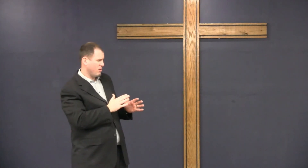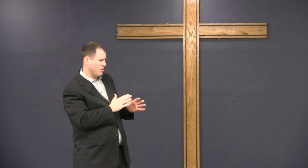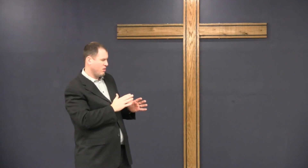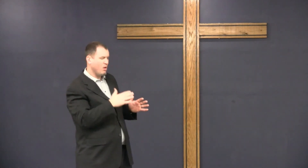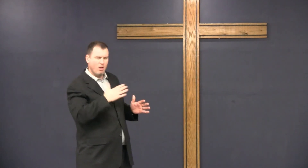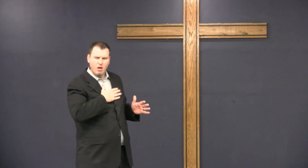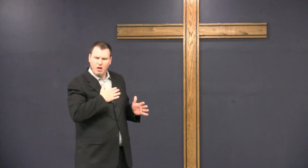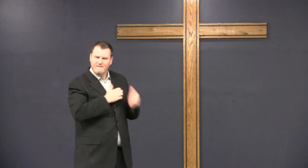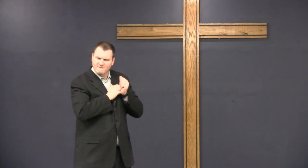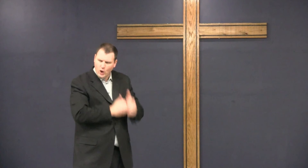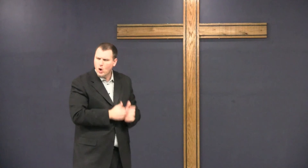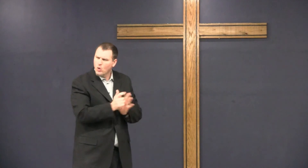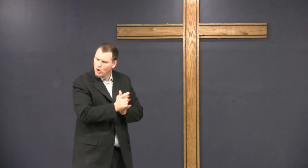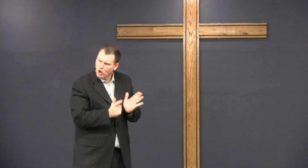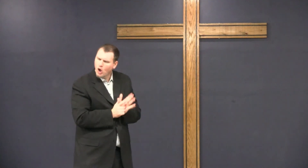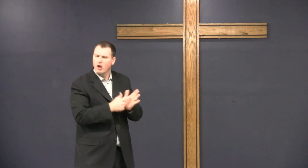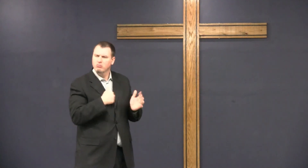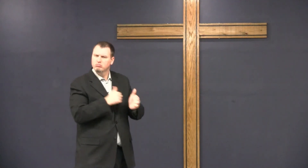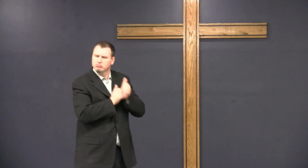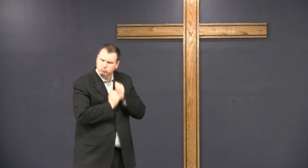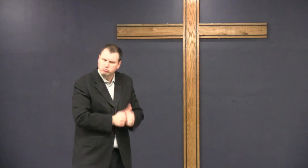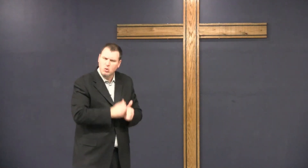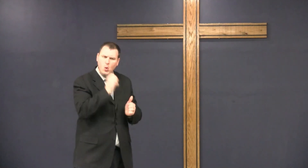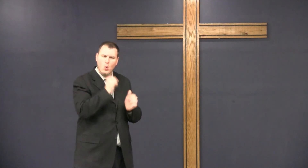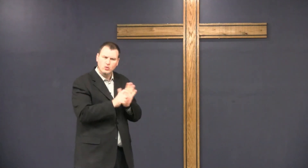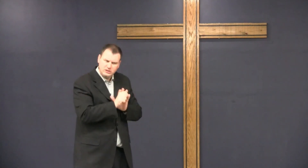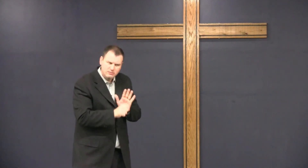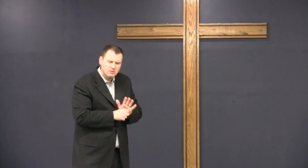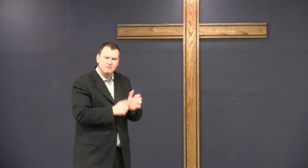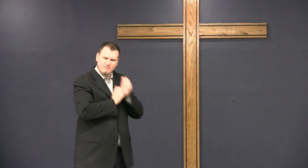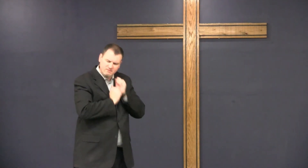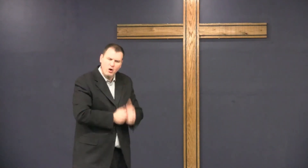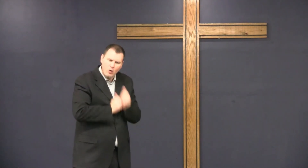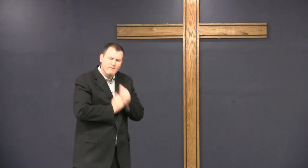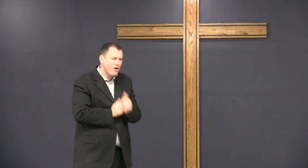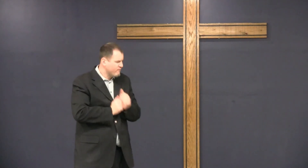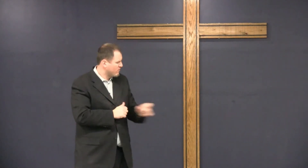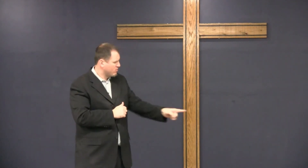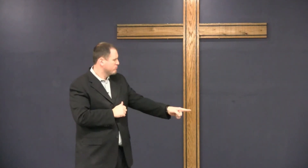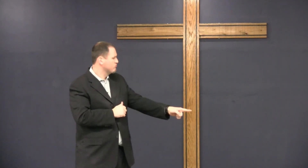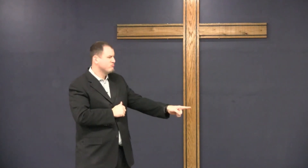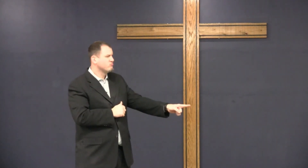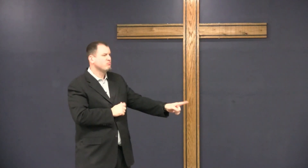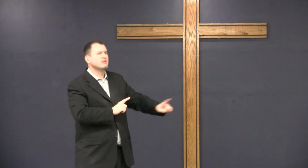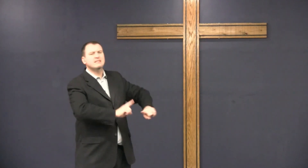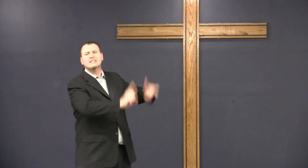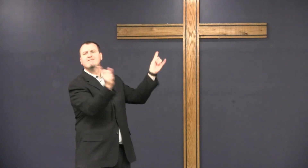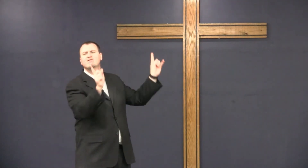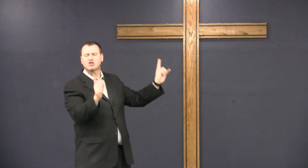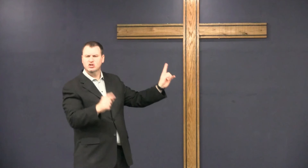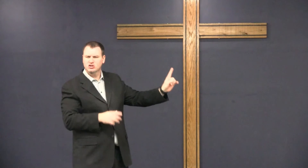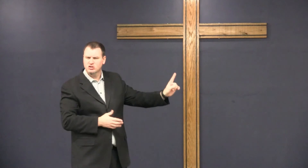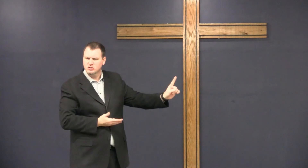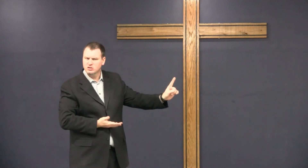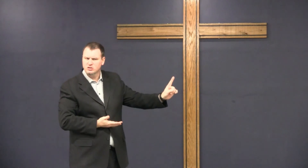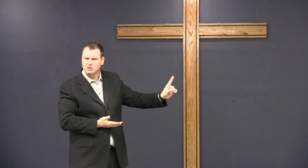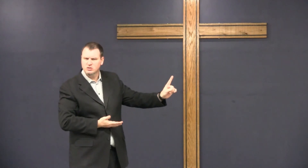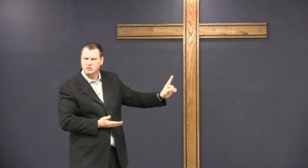their ways. Pharisees followed the law, they followed the Old Testament, and Jesus was doing something totally